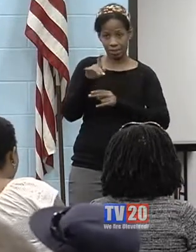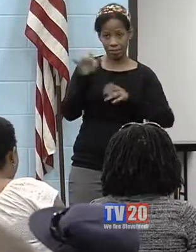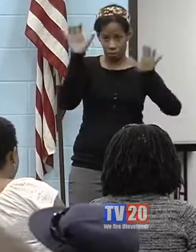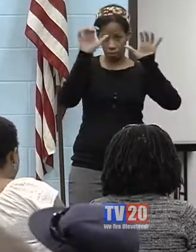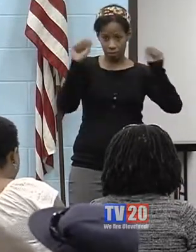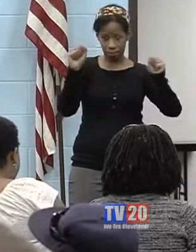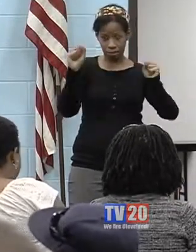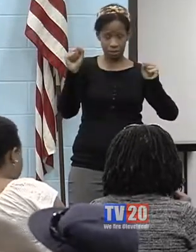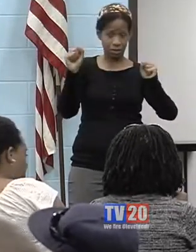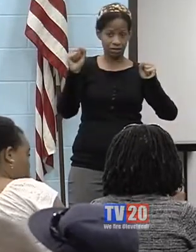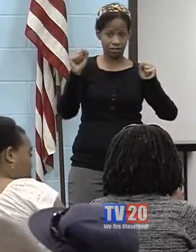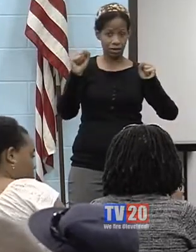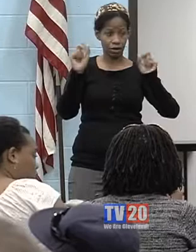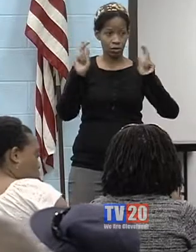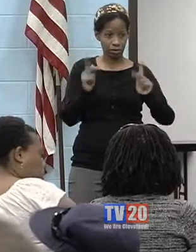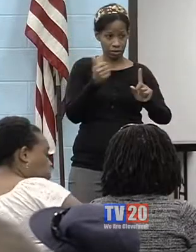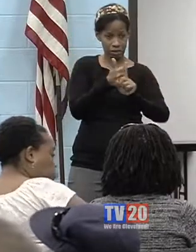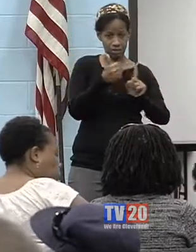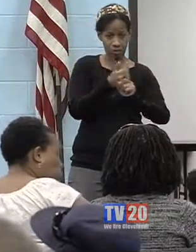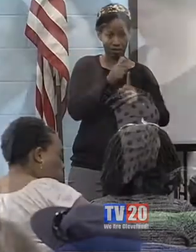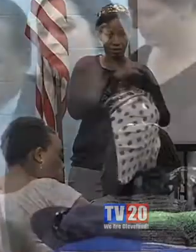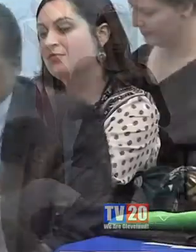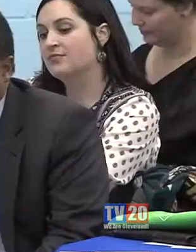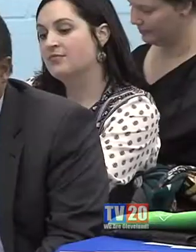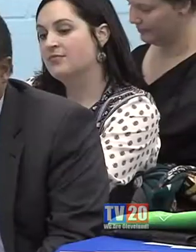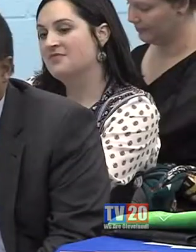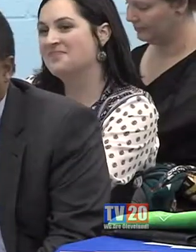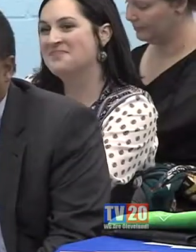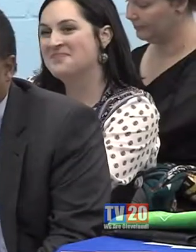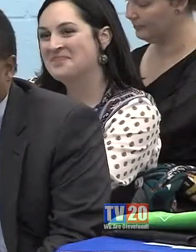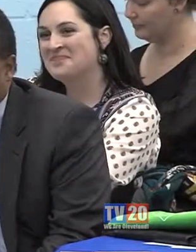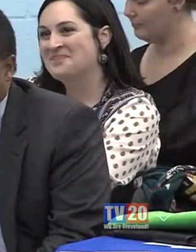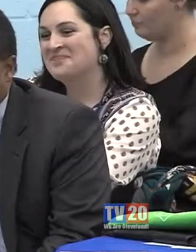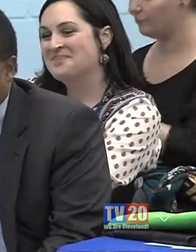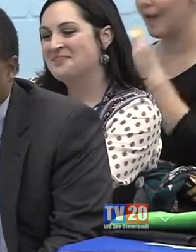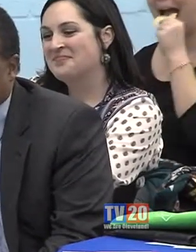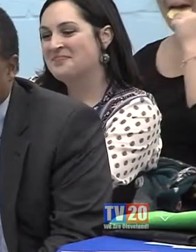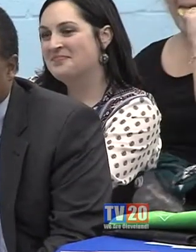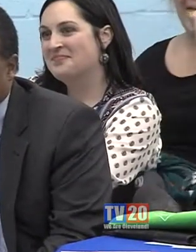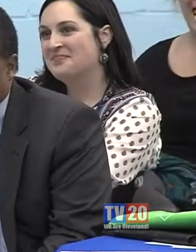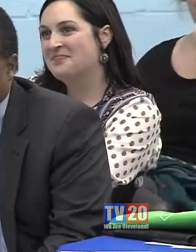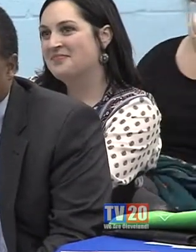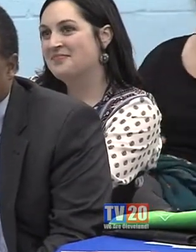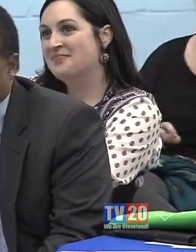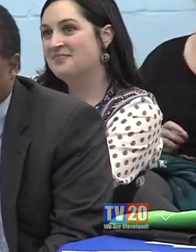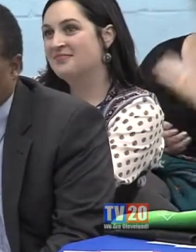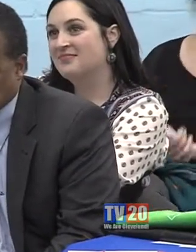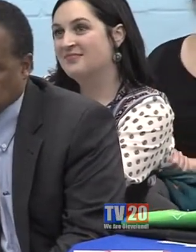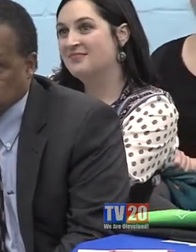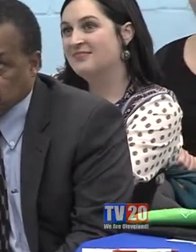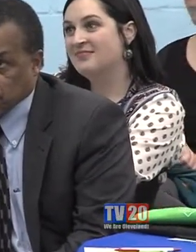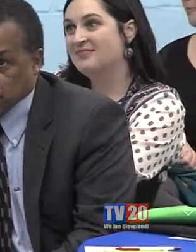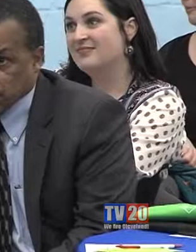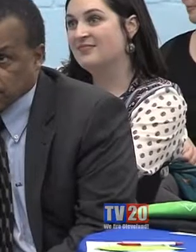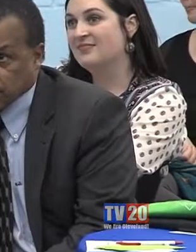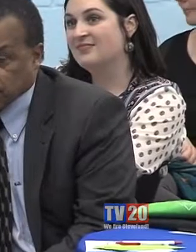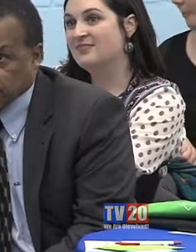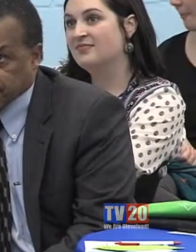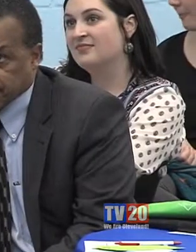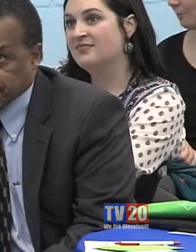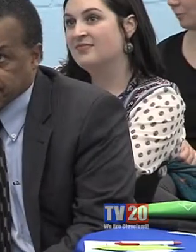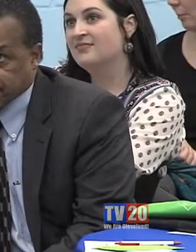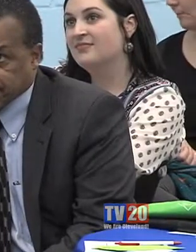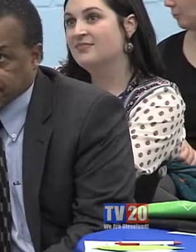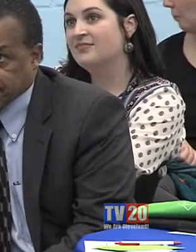president and chief executive officer of the Cleveland Sight Center. He was formerly the director of development for Cuyahoga